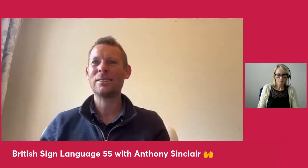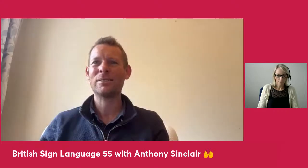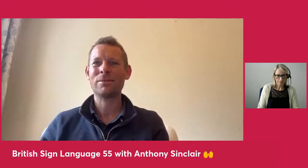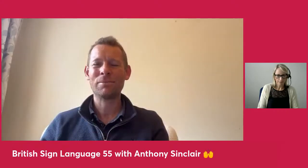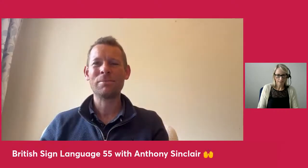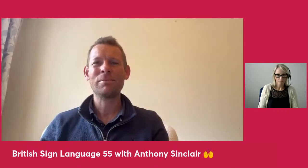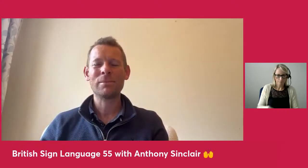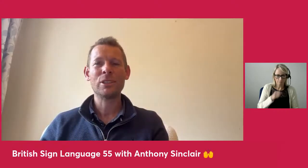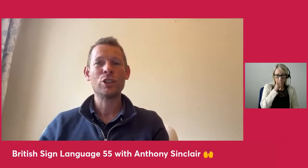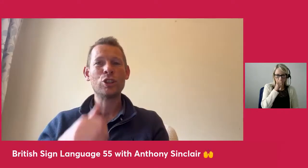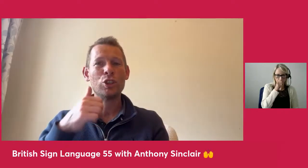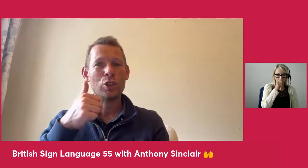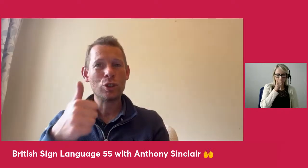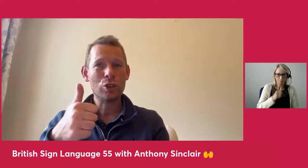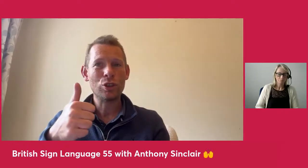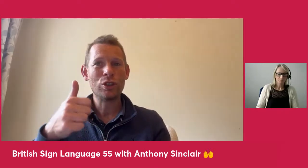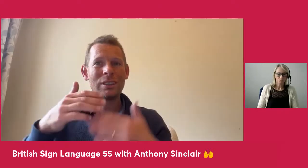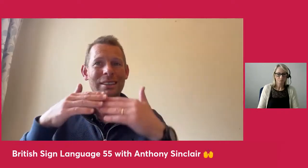And a bad day